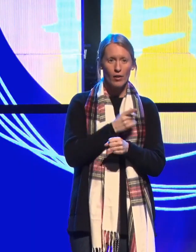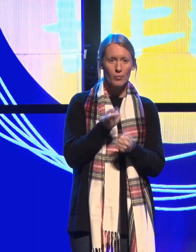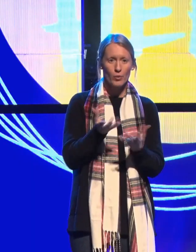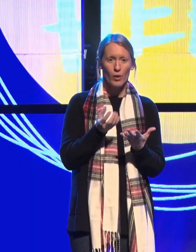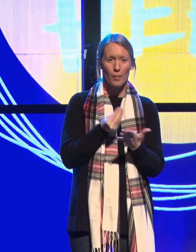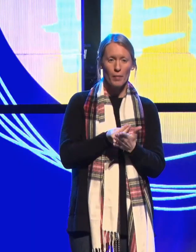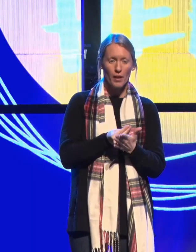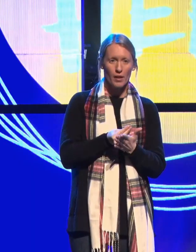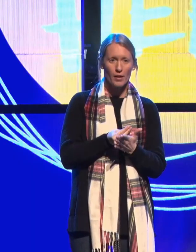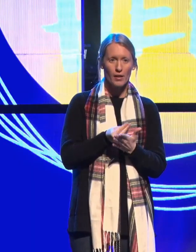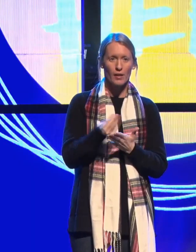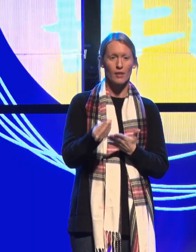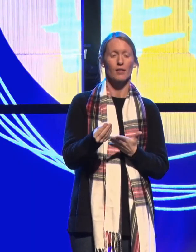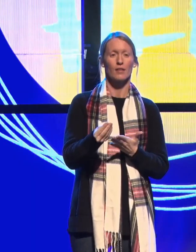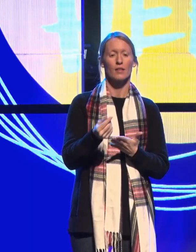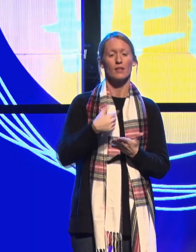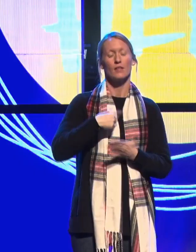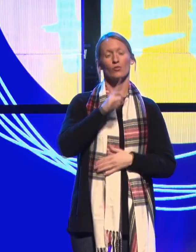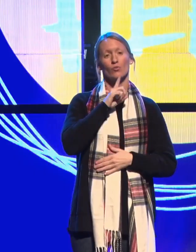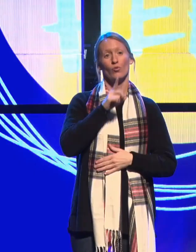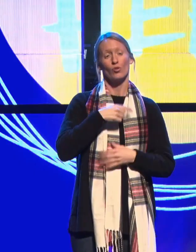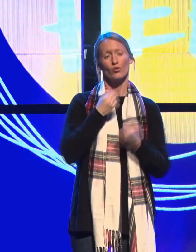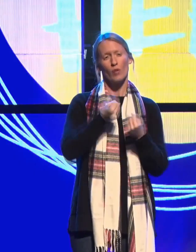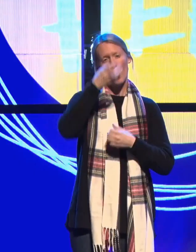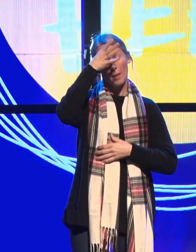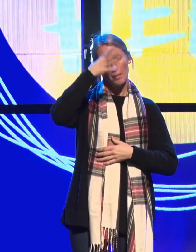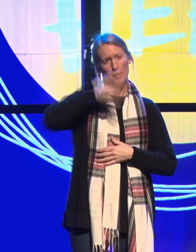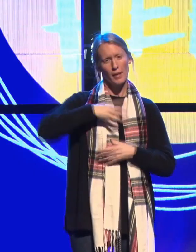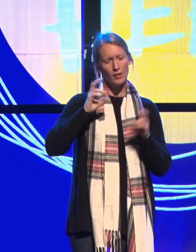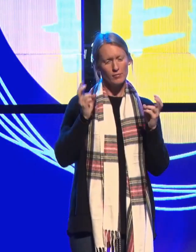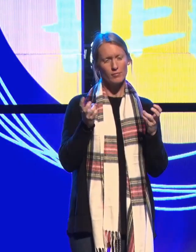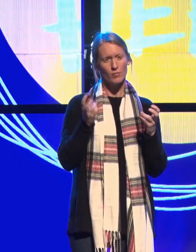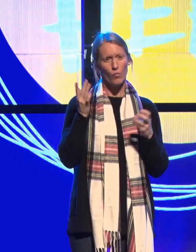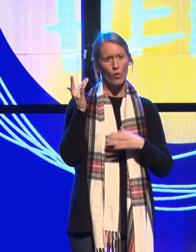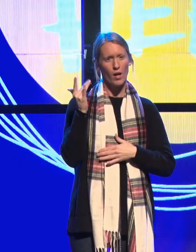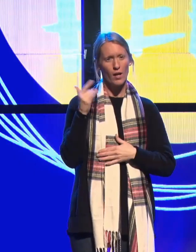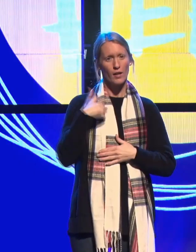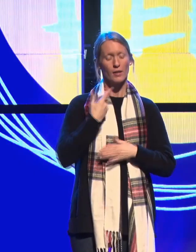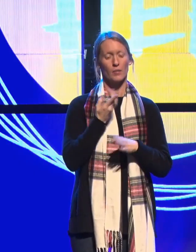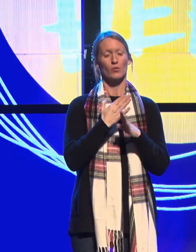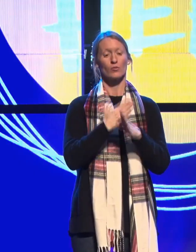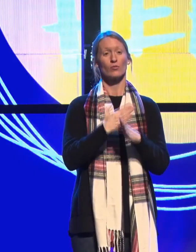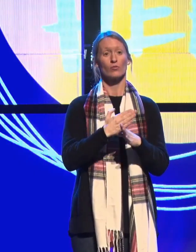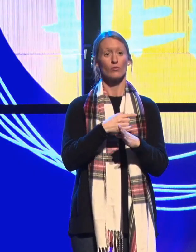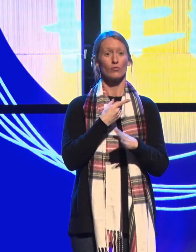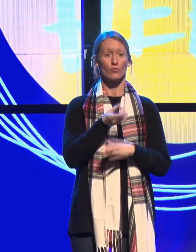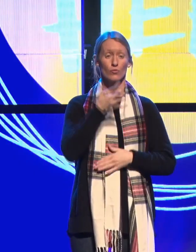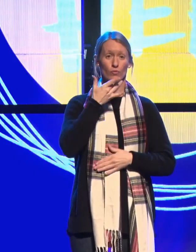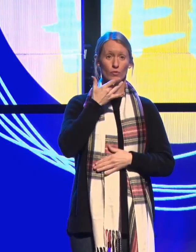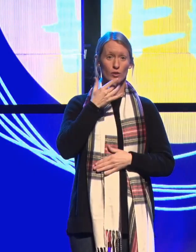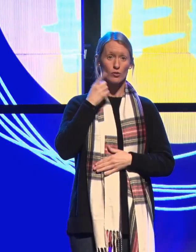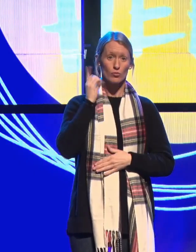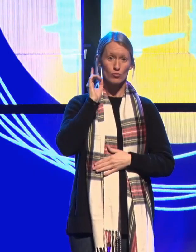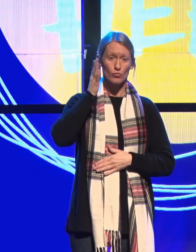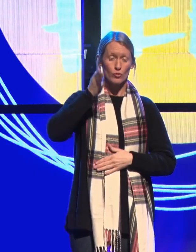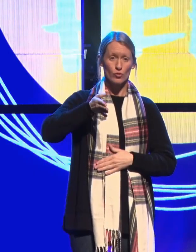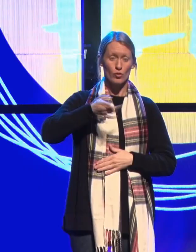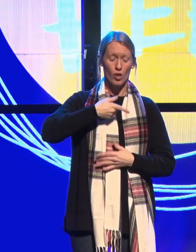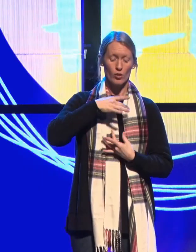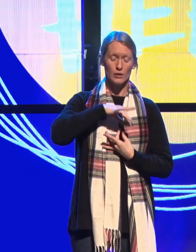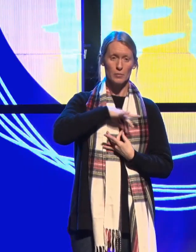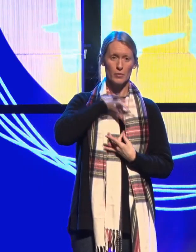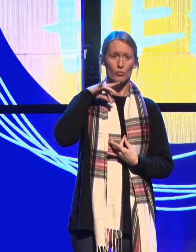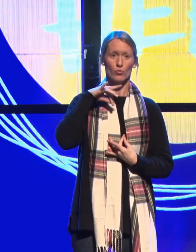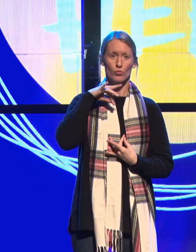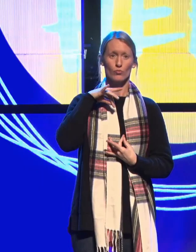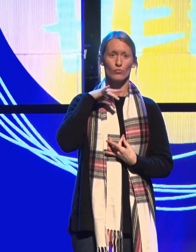lives inside of us. And it's a strong man. Why is it a strong man? Because it keeps us from the preferred future, the things that we want. Our spirituality.